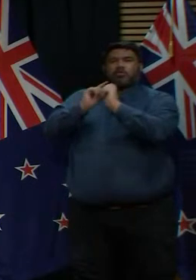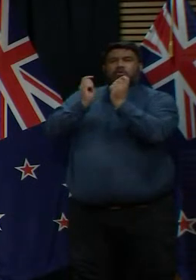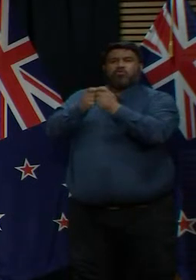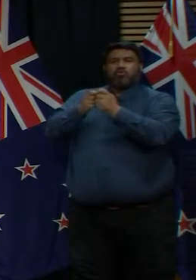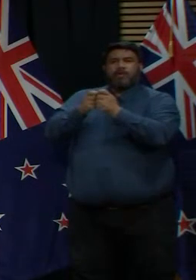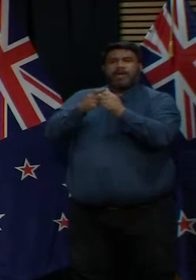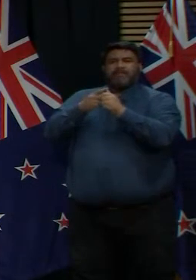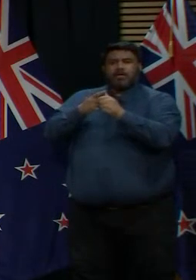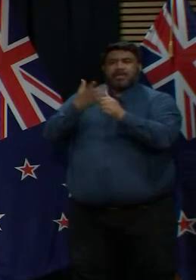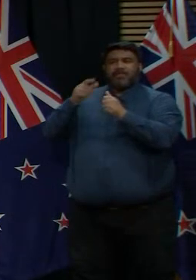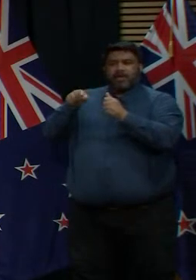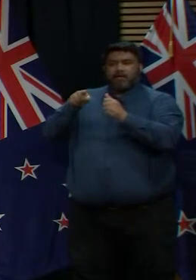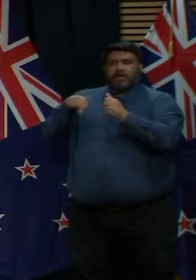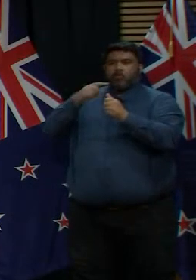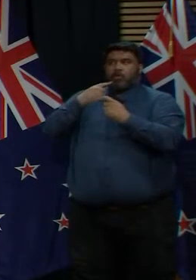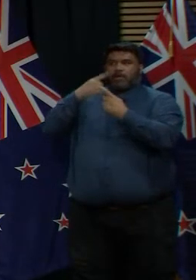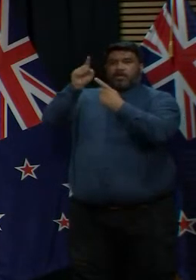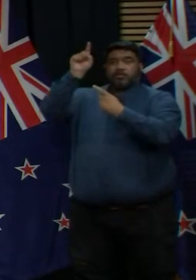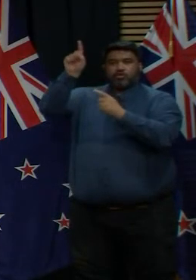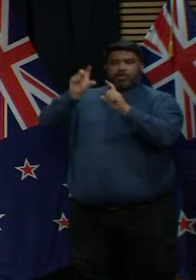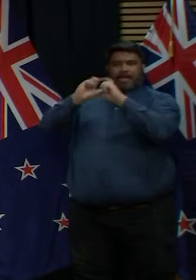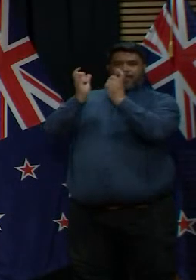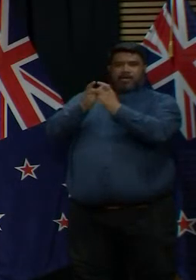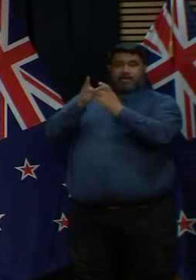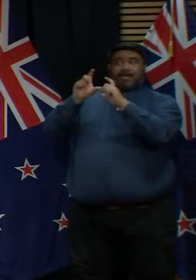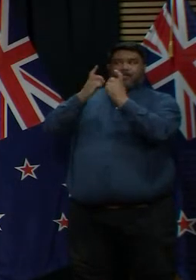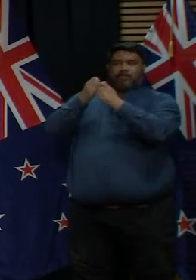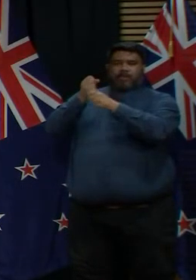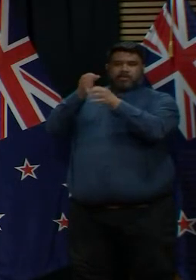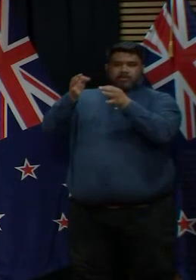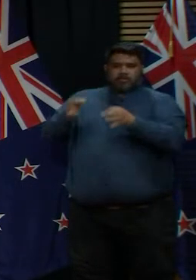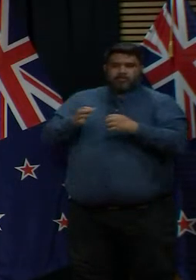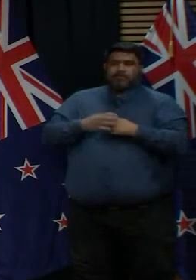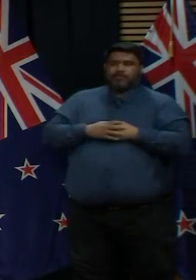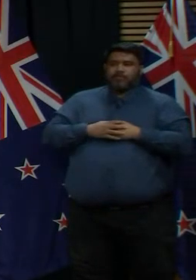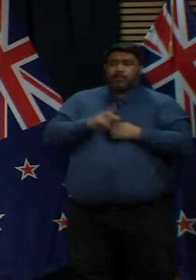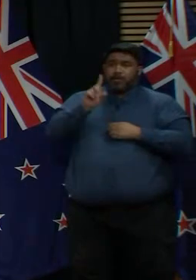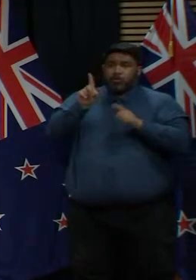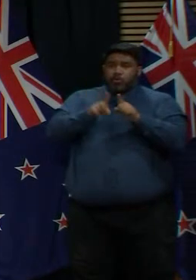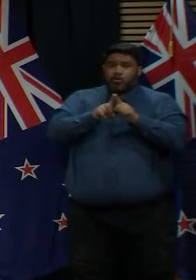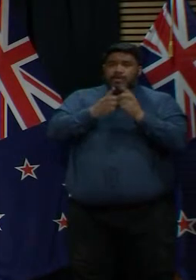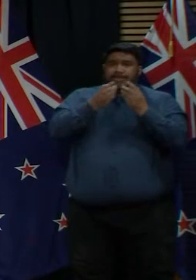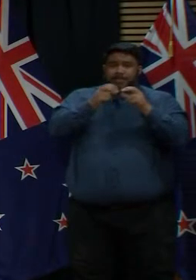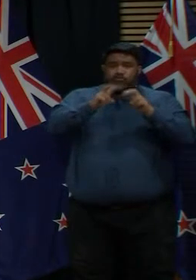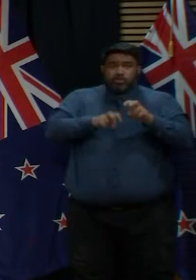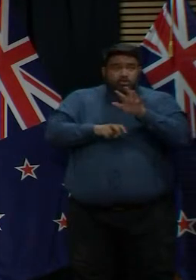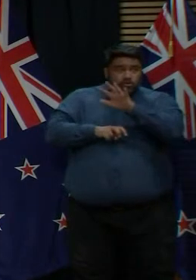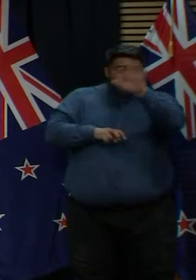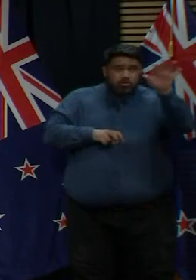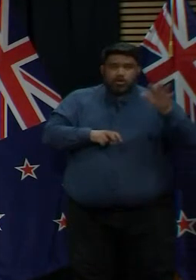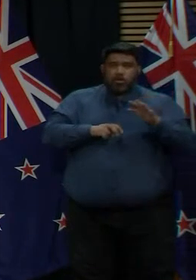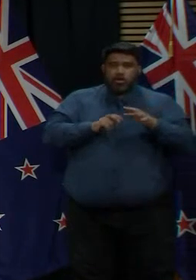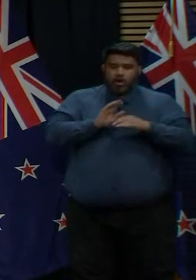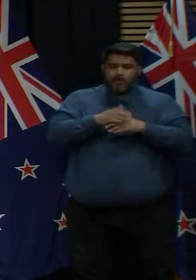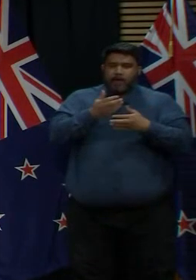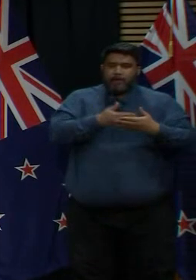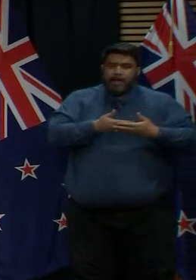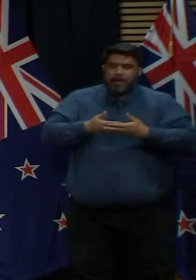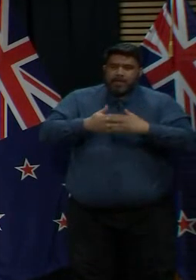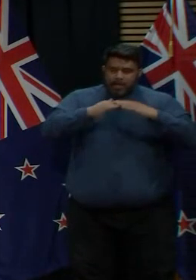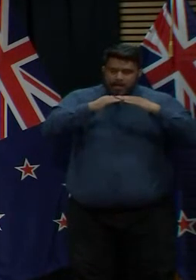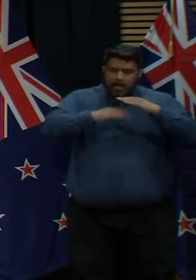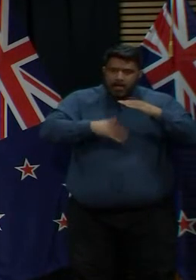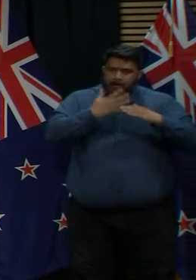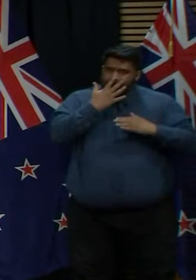decision. Equally, we are also watching the studies being done on under 5s. And the key thing here is if the vaccine